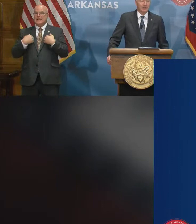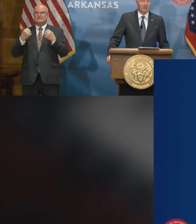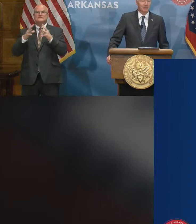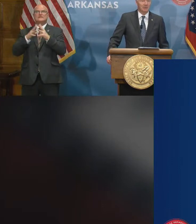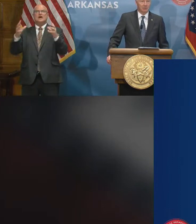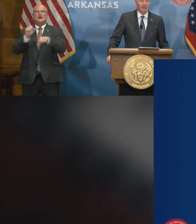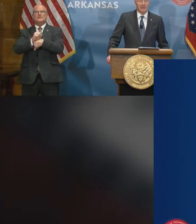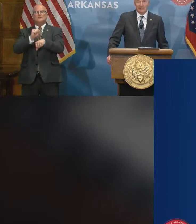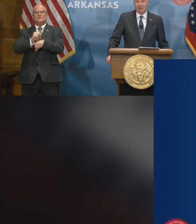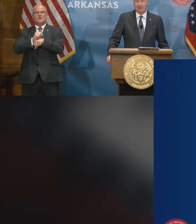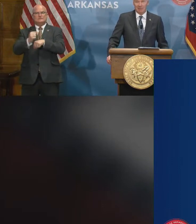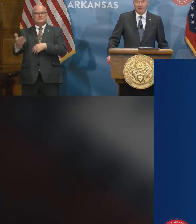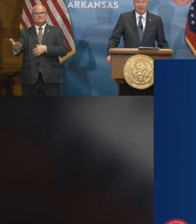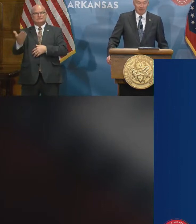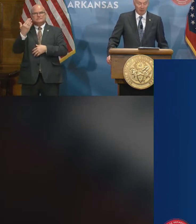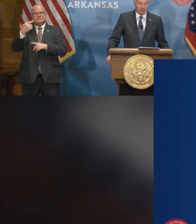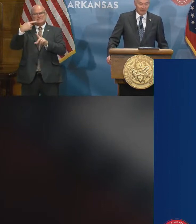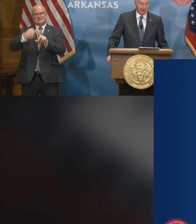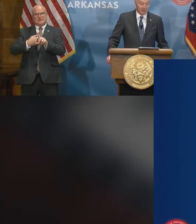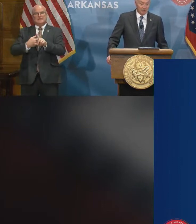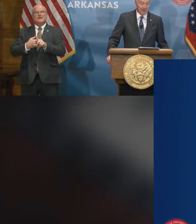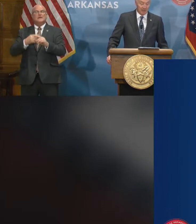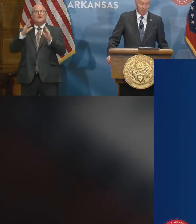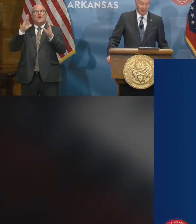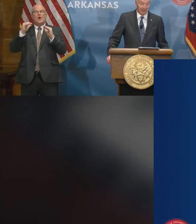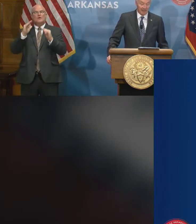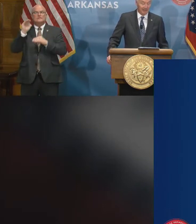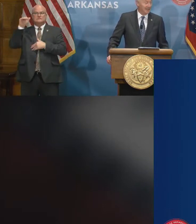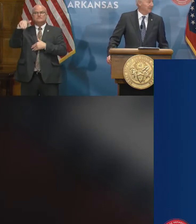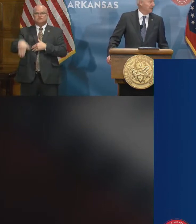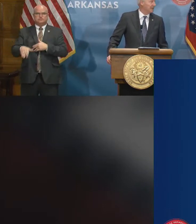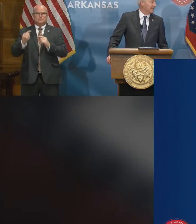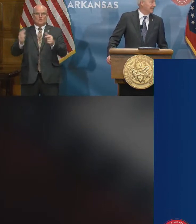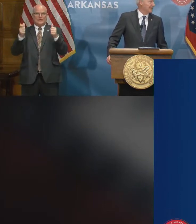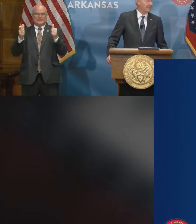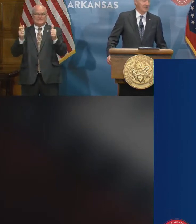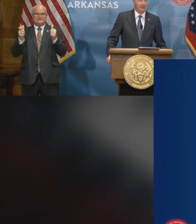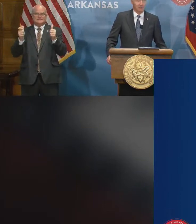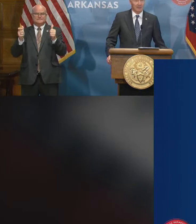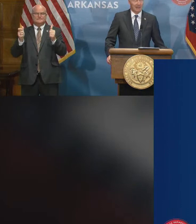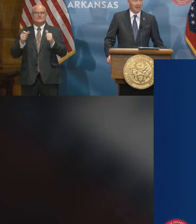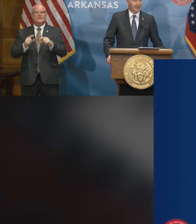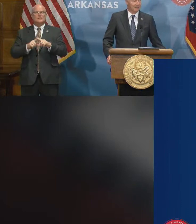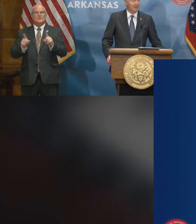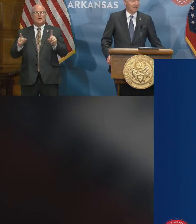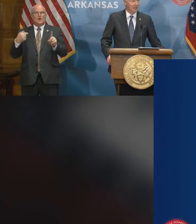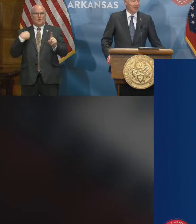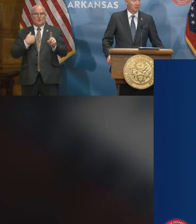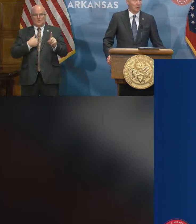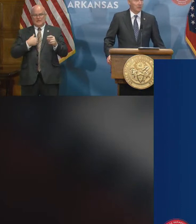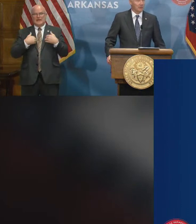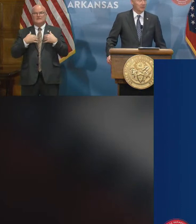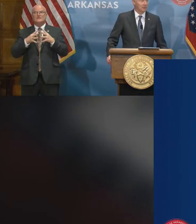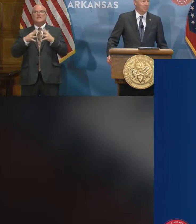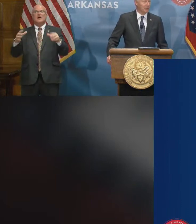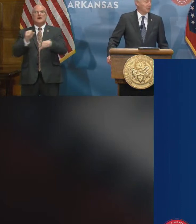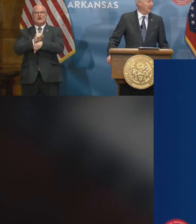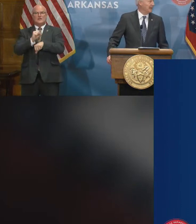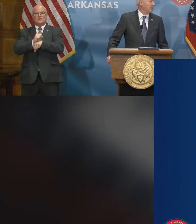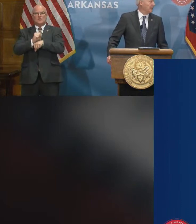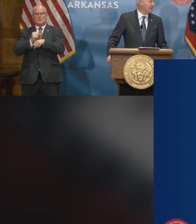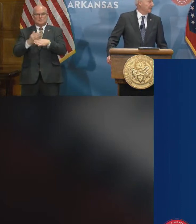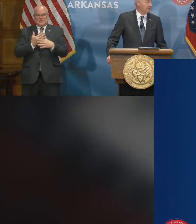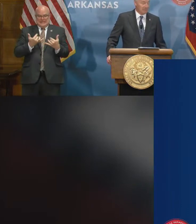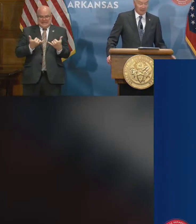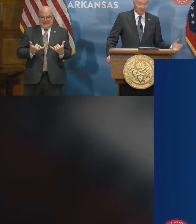of work to do during this coming month, and we hope that this goes down quickly, but we've got a lot of work to do